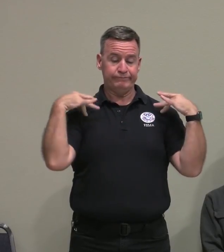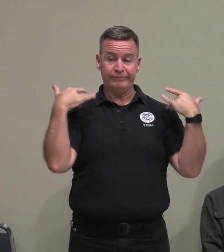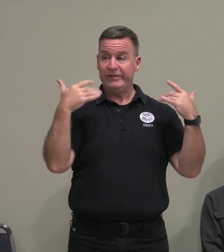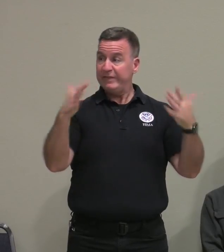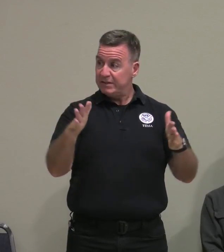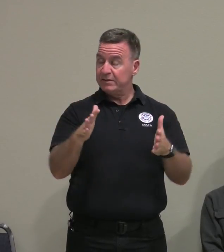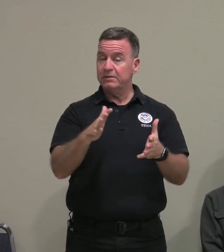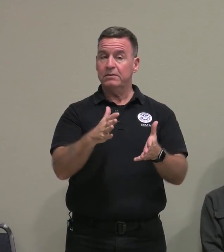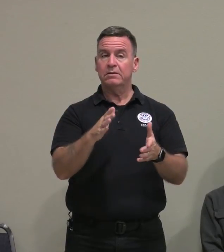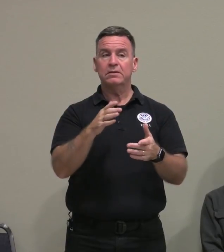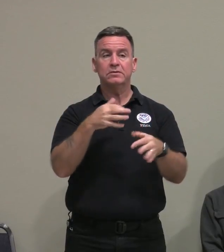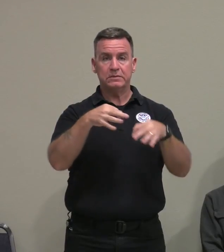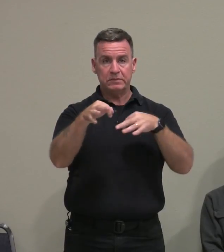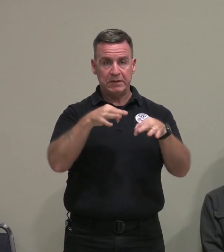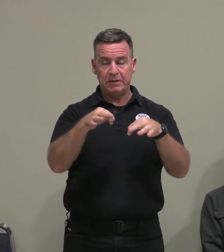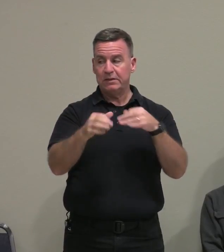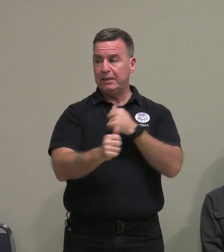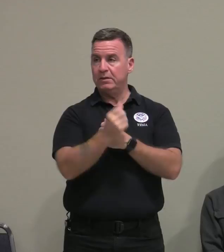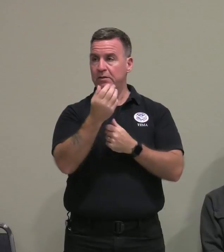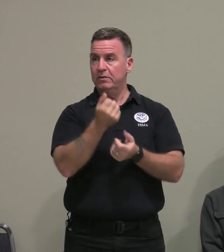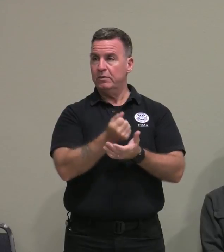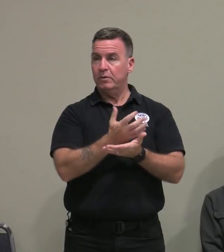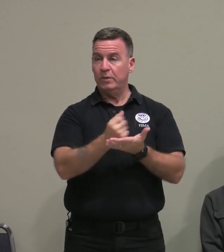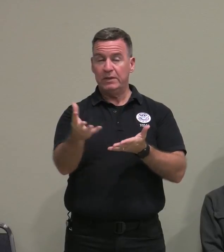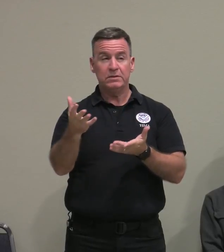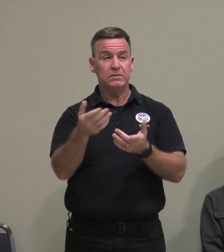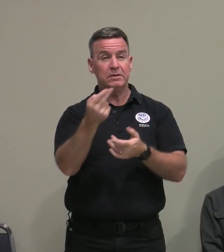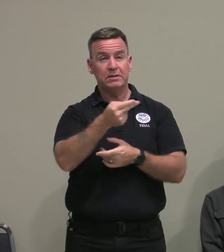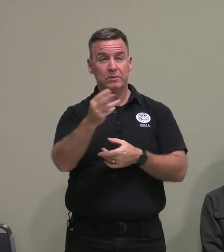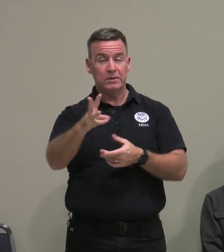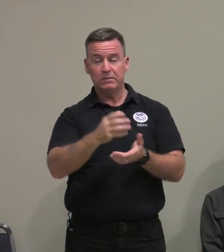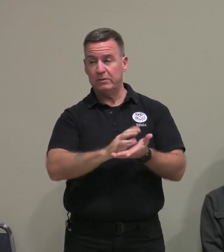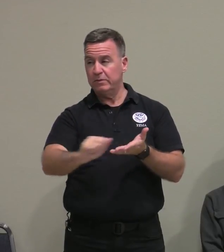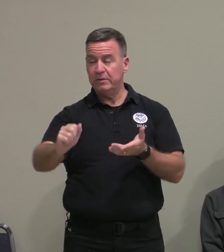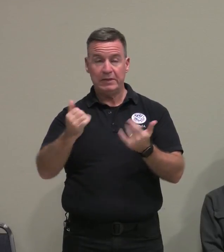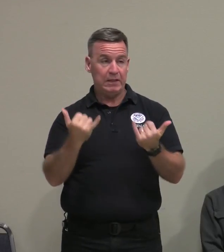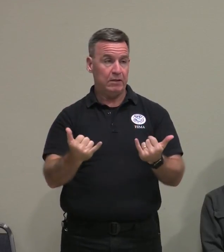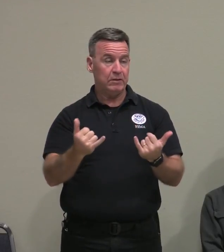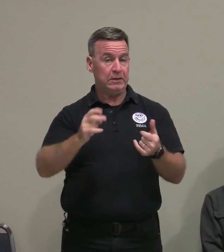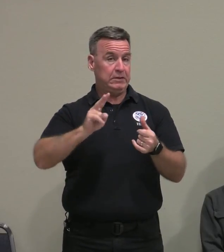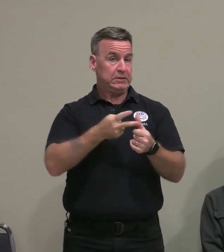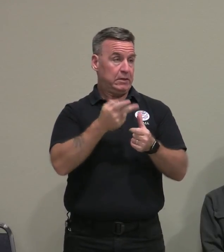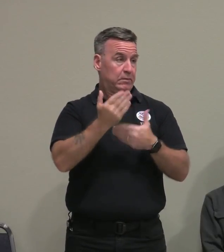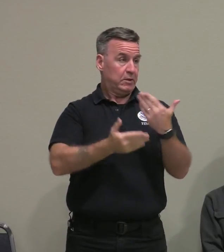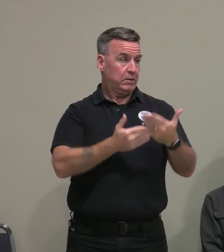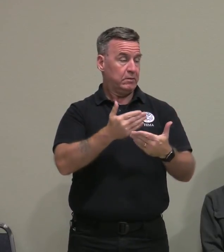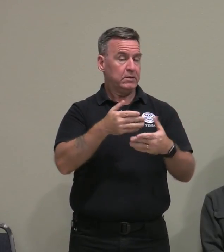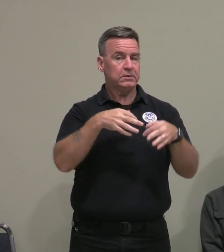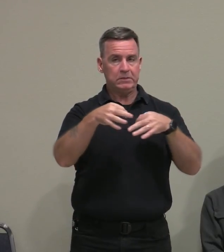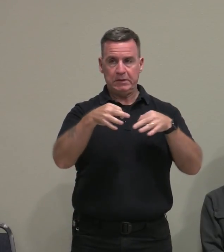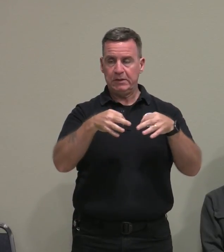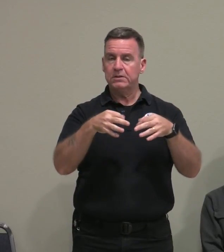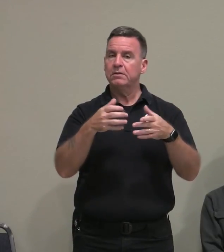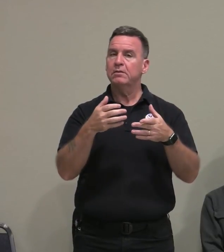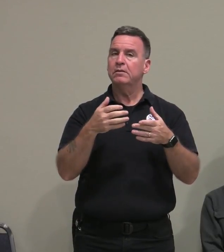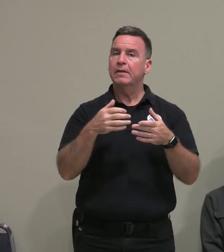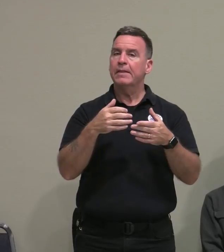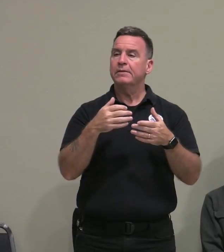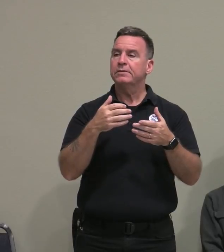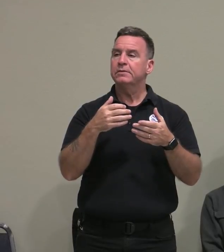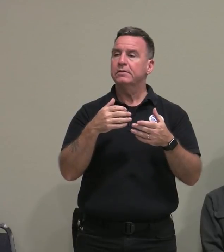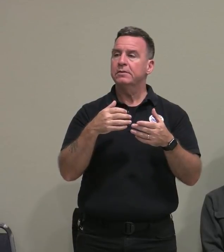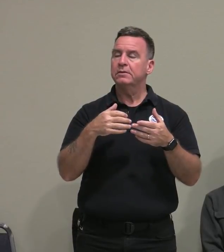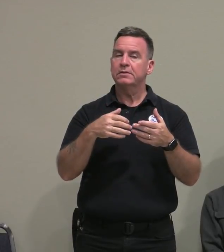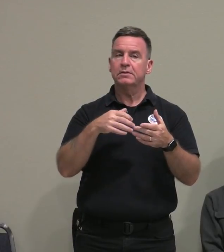As it was described, the hazardous waste is being removed as we speak. The second phase, which has been described, is the